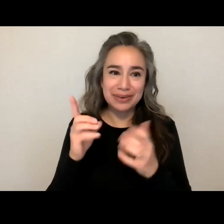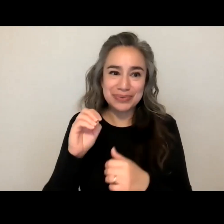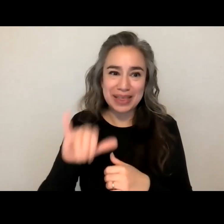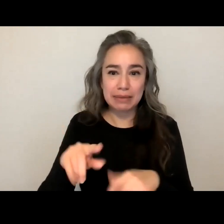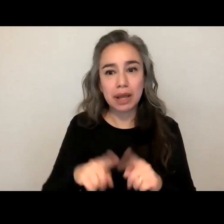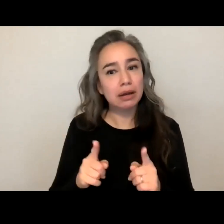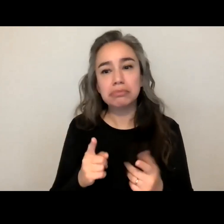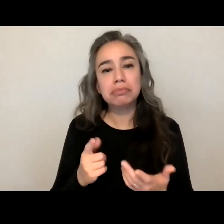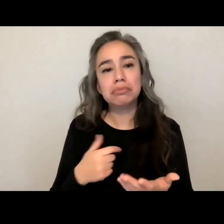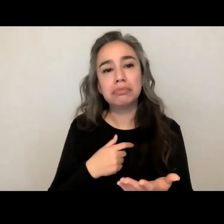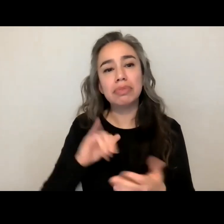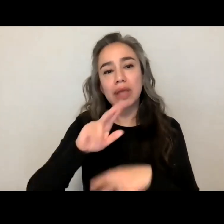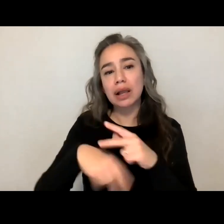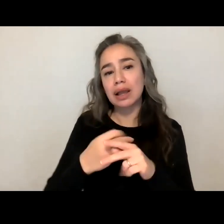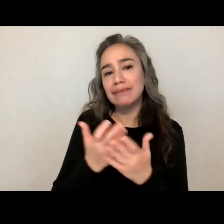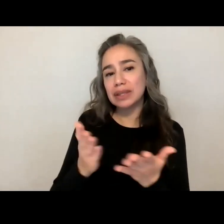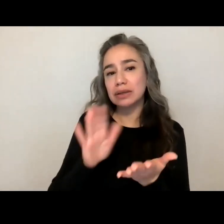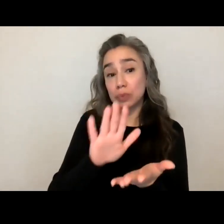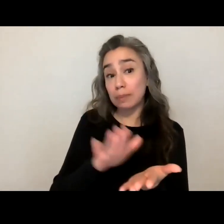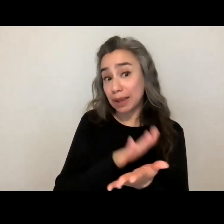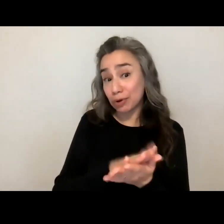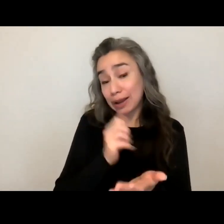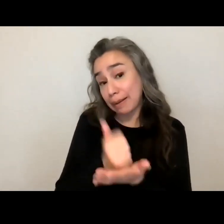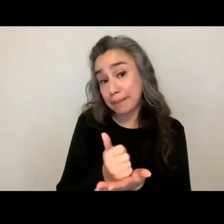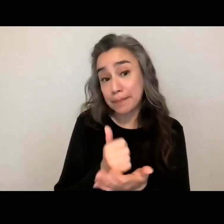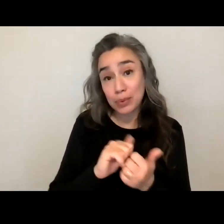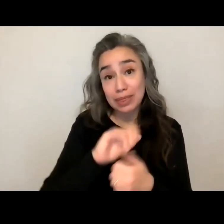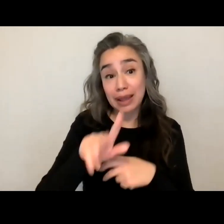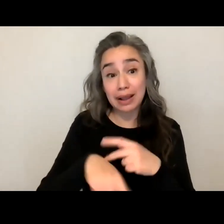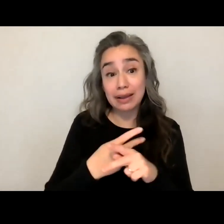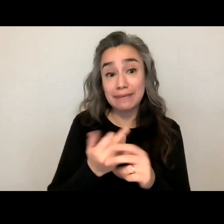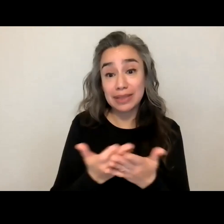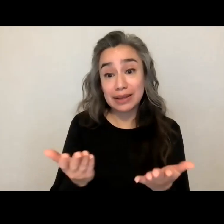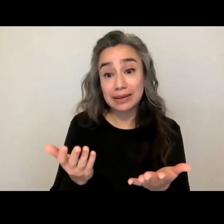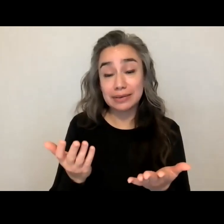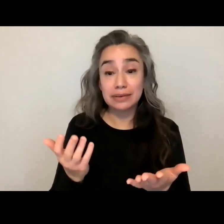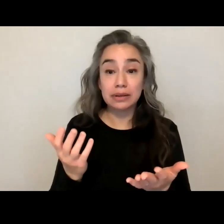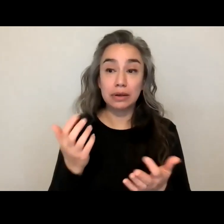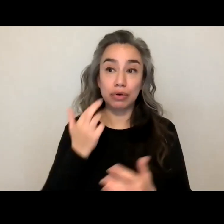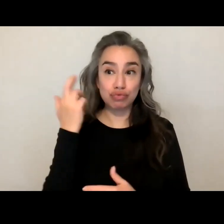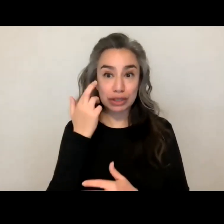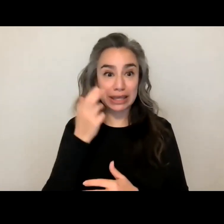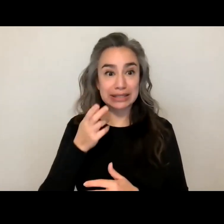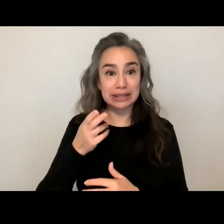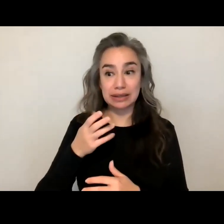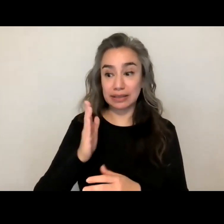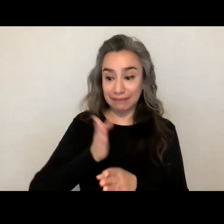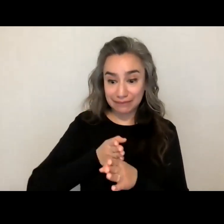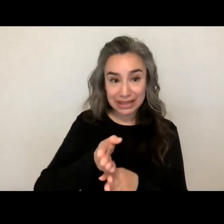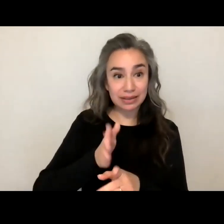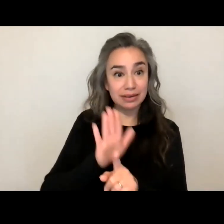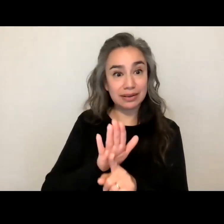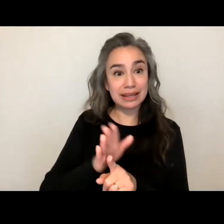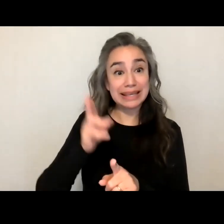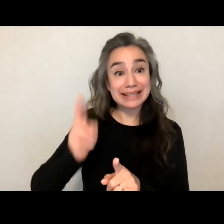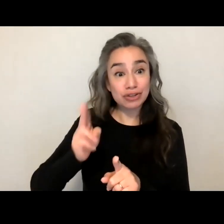think it's kind of things that your paper should help with, right? The paper about realizing the history of the field and understanding that